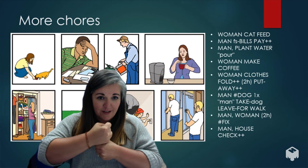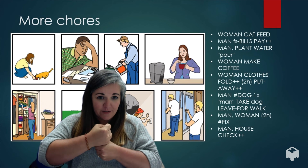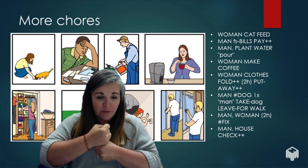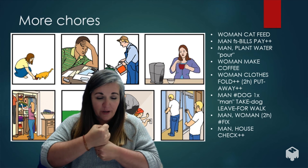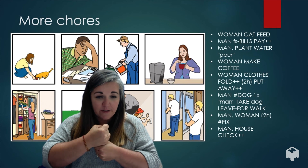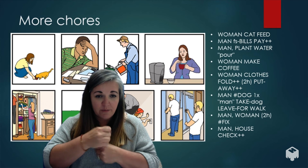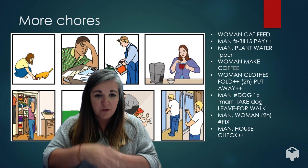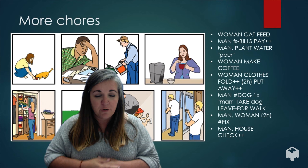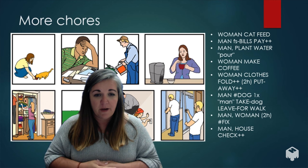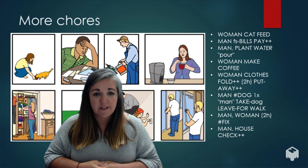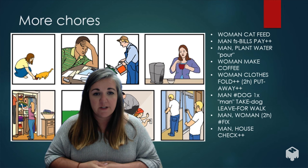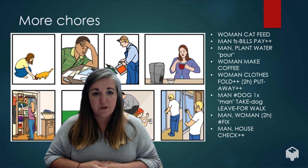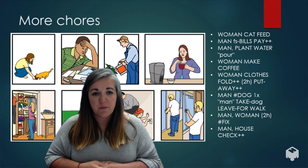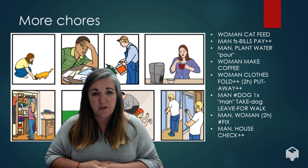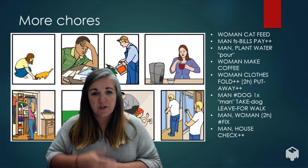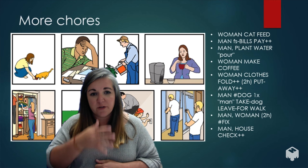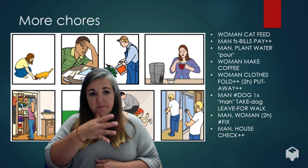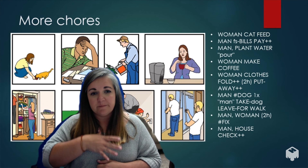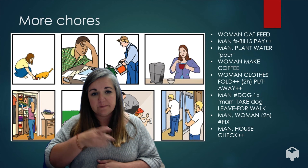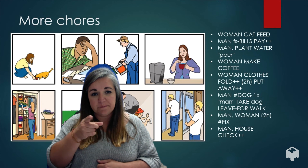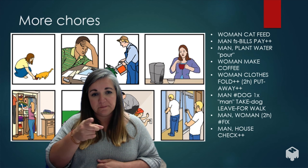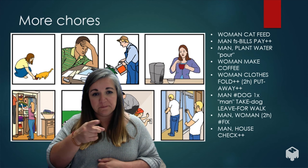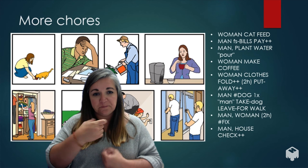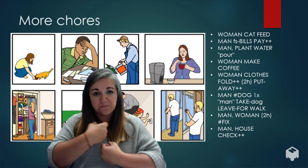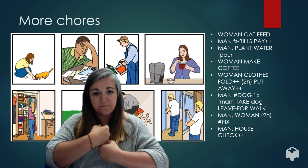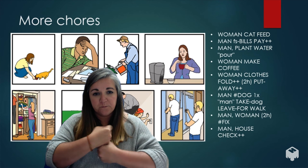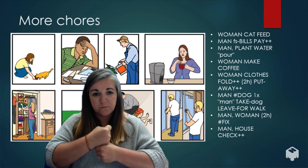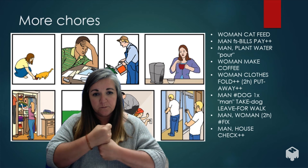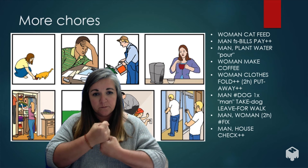is this, okay? So make sure you pay attention to production.